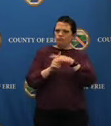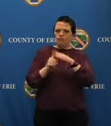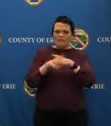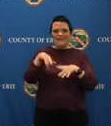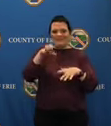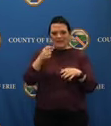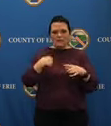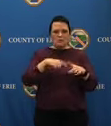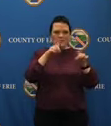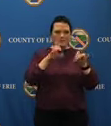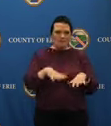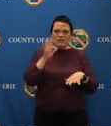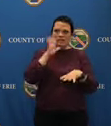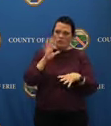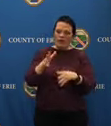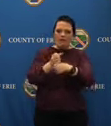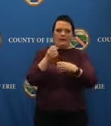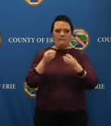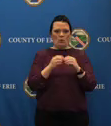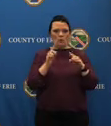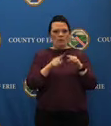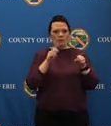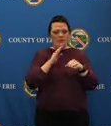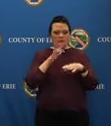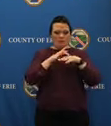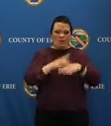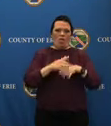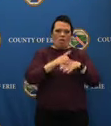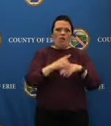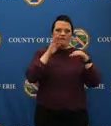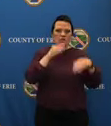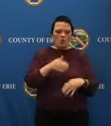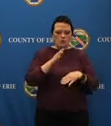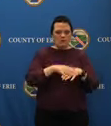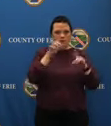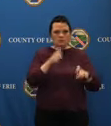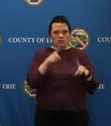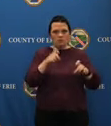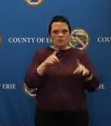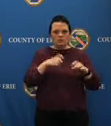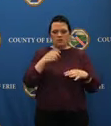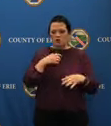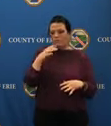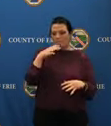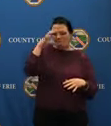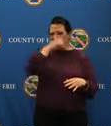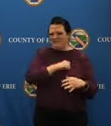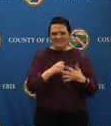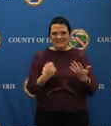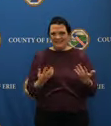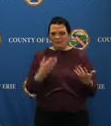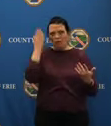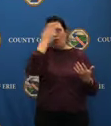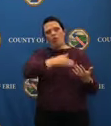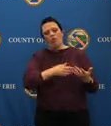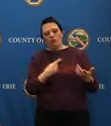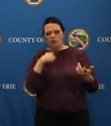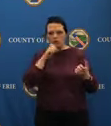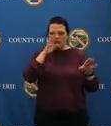having more, but the continual focus on testing is missing the big picture. You need to focus on the big